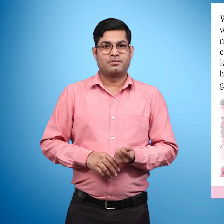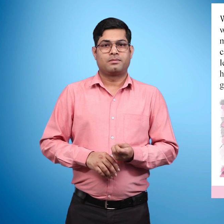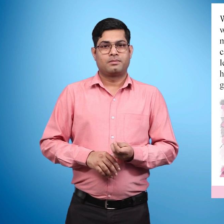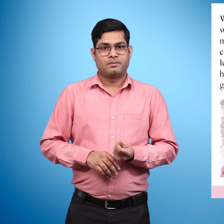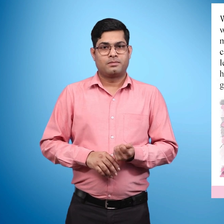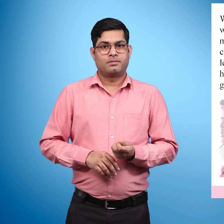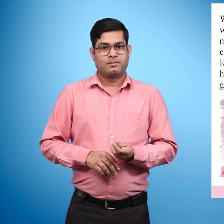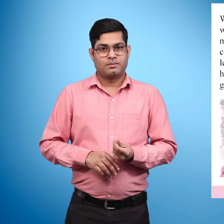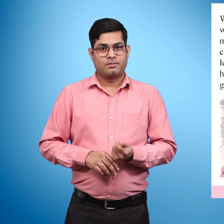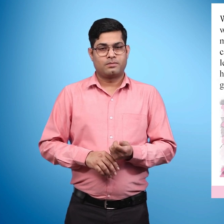darkness.